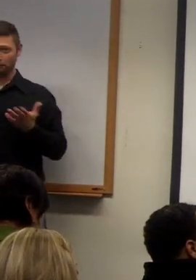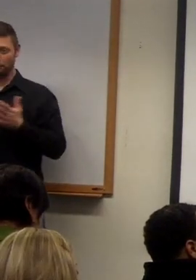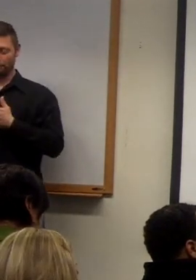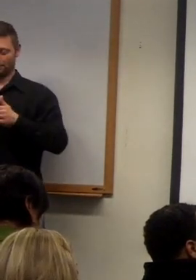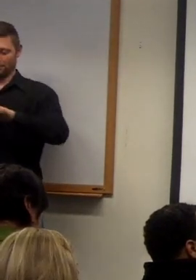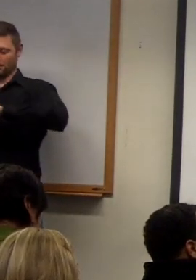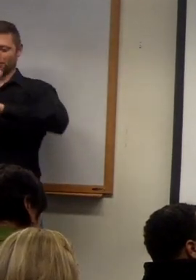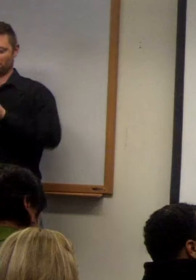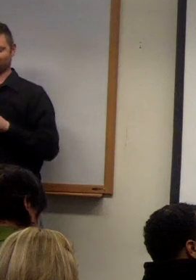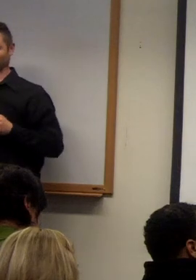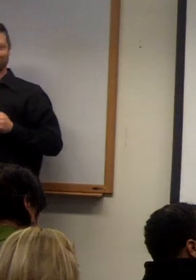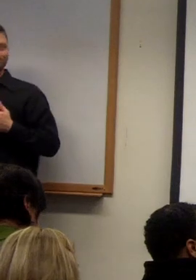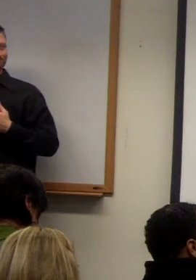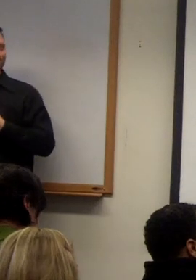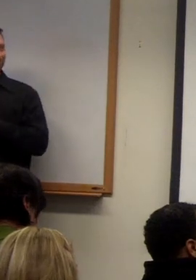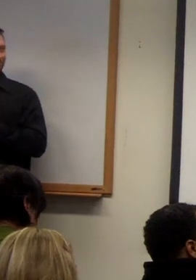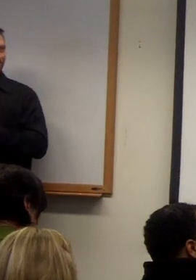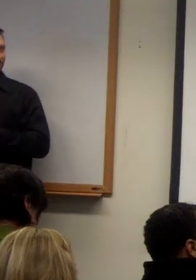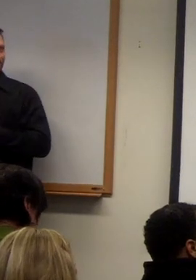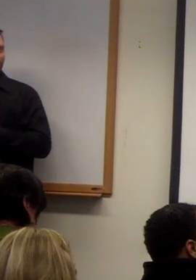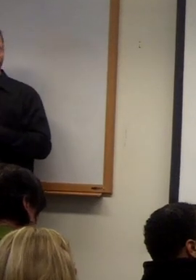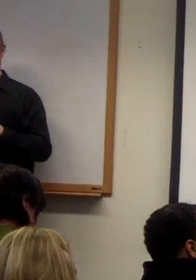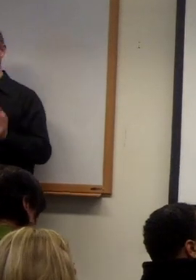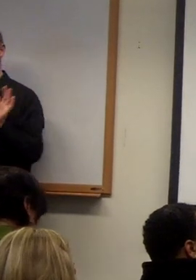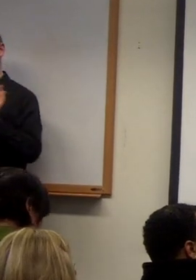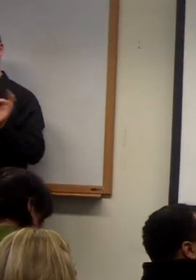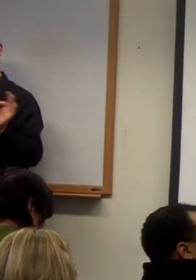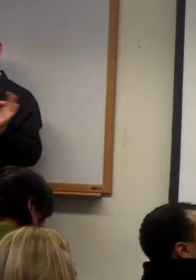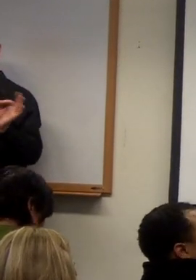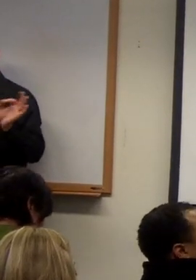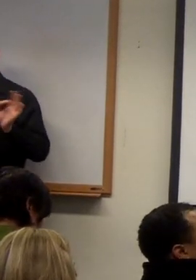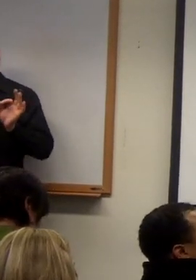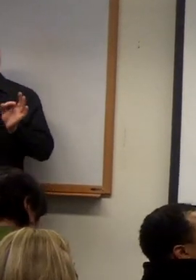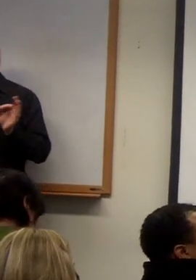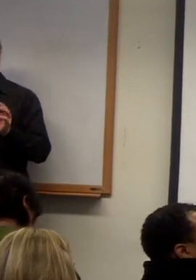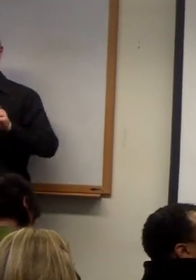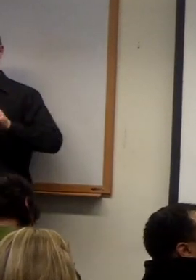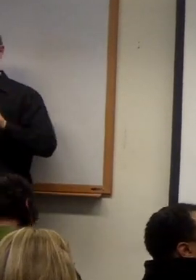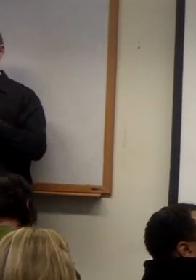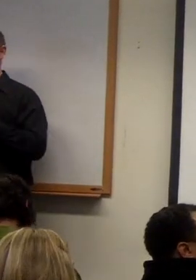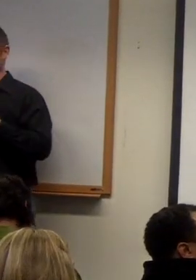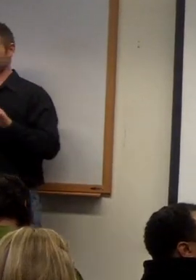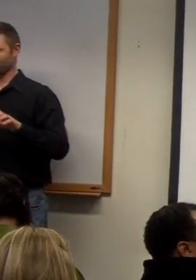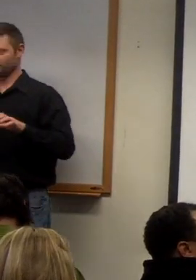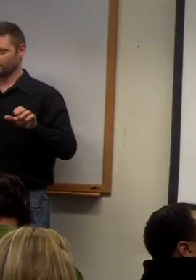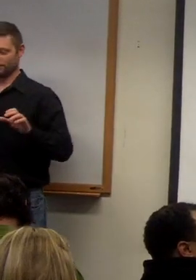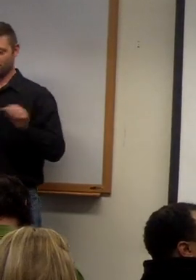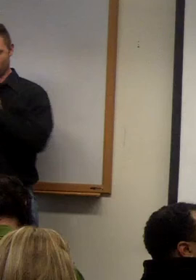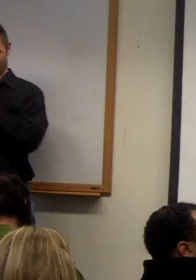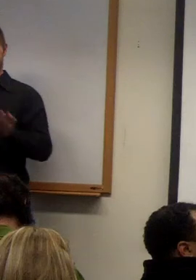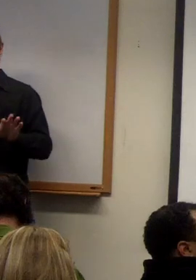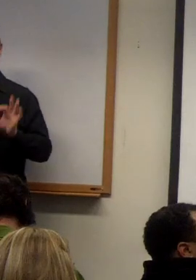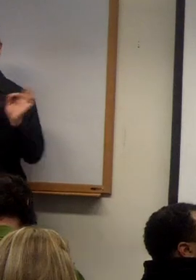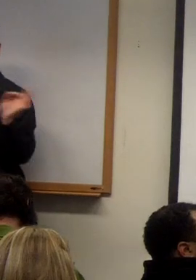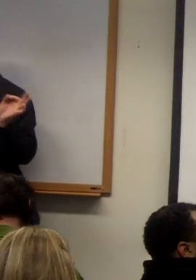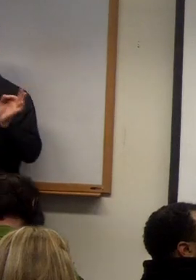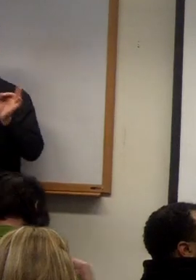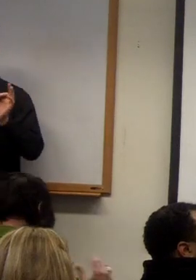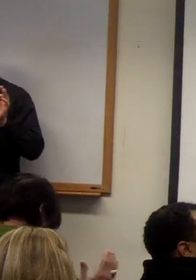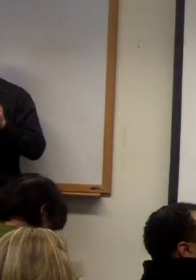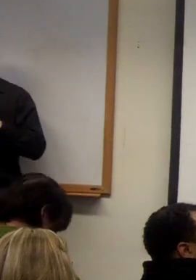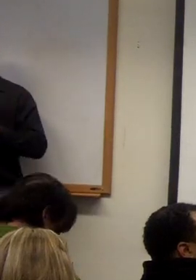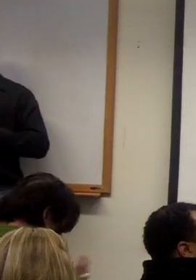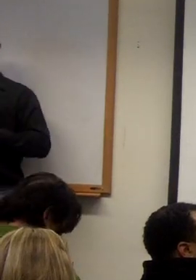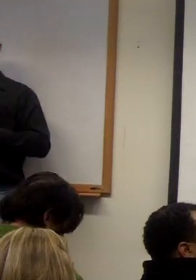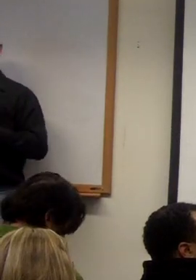reason whatsoever, right? We didn't do anything to anyone, right? People attack us because we didn't do anything to anyone, right? You